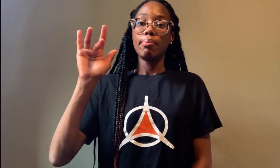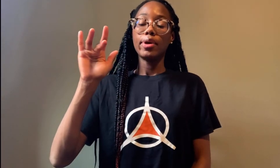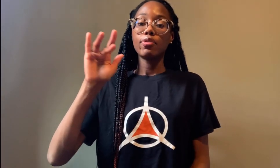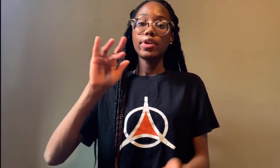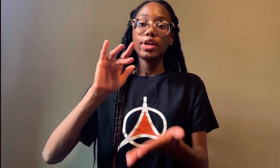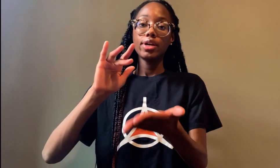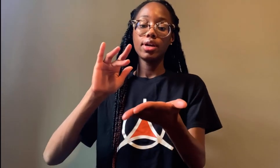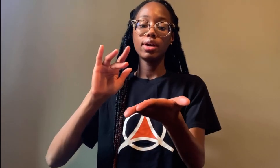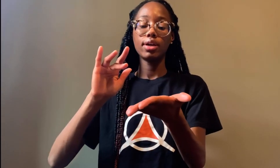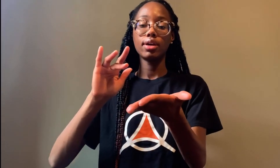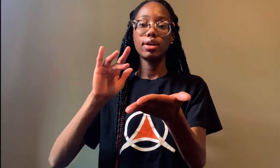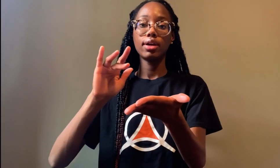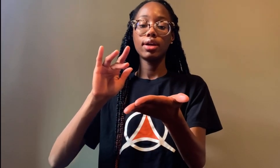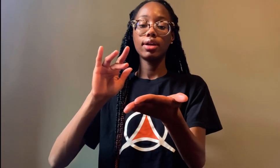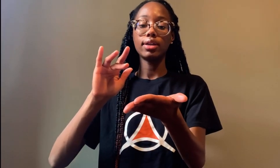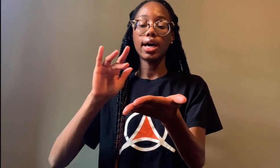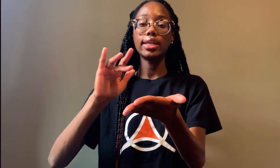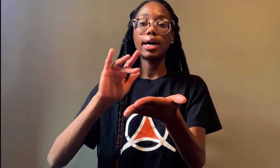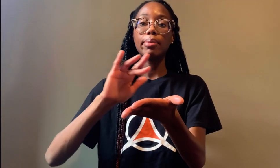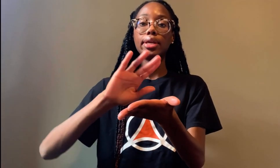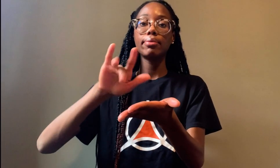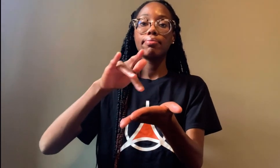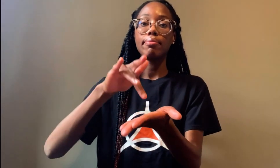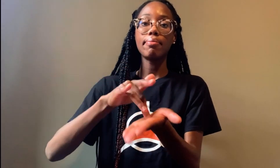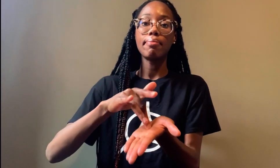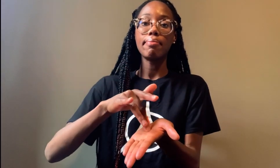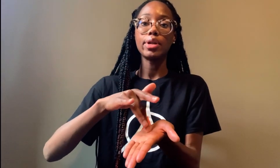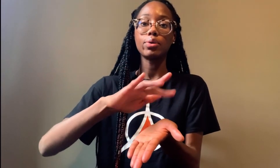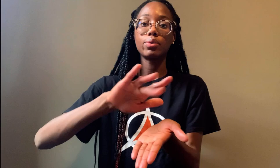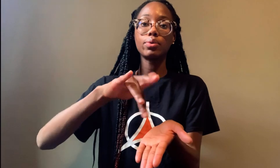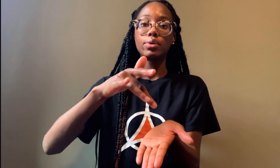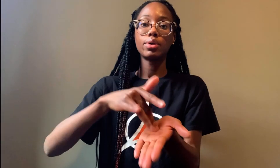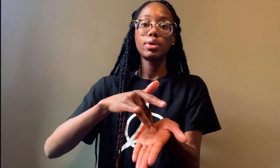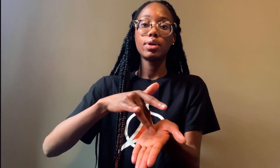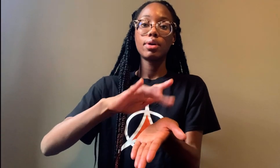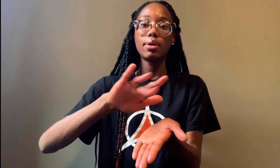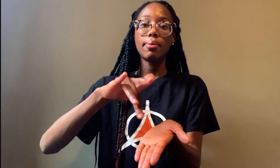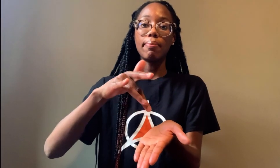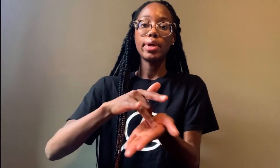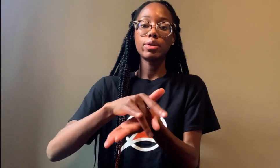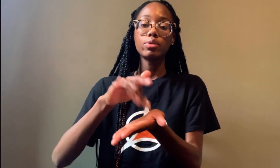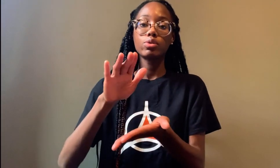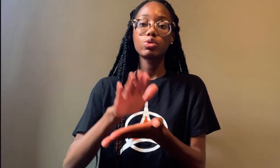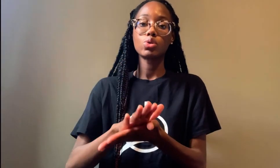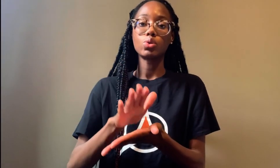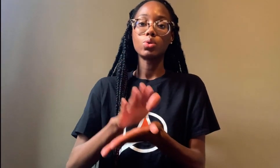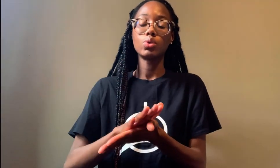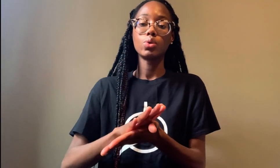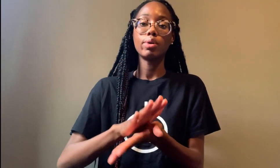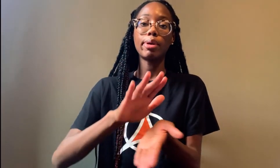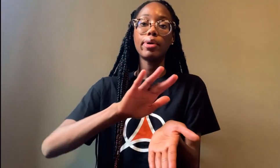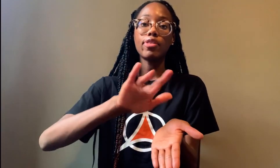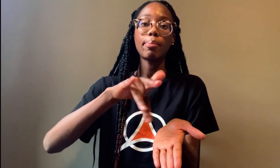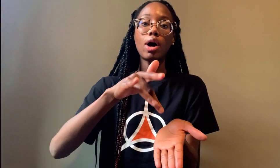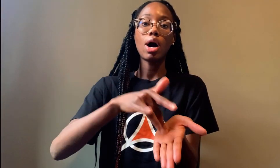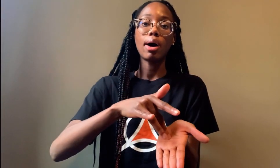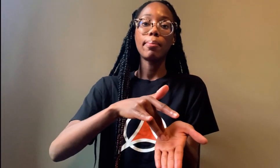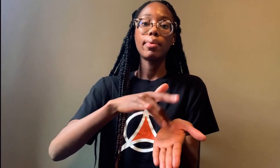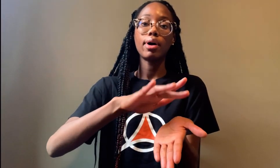Middle finger, non-dominant, middle. Middle school. Remember, in the palm of